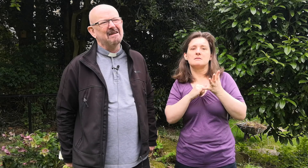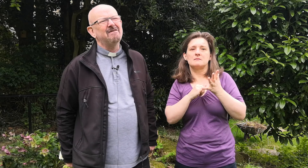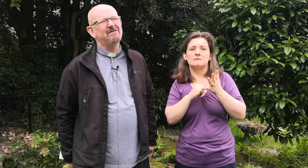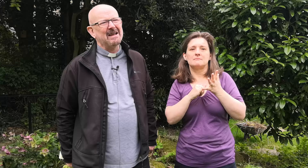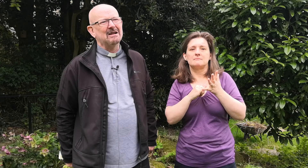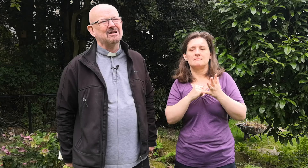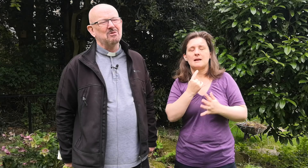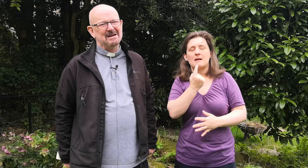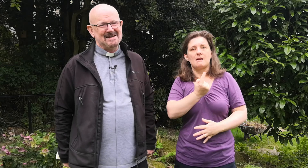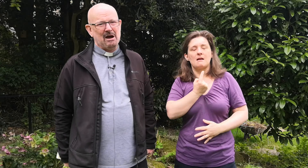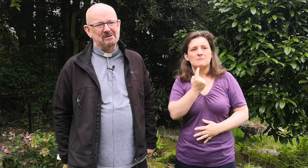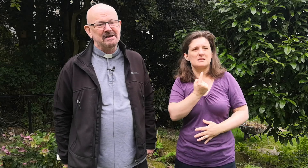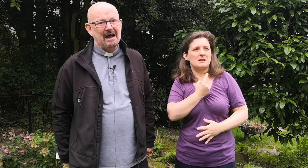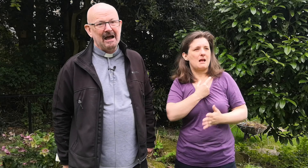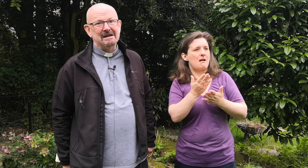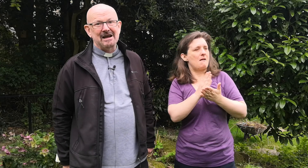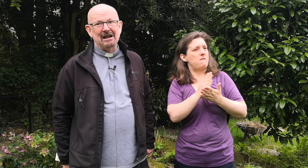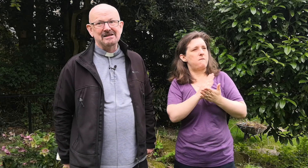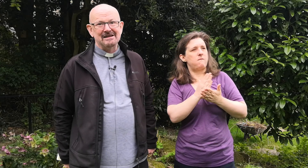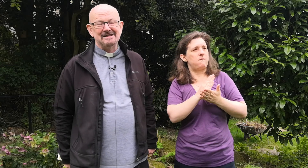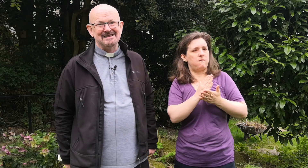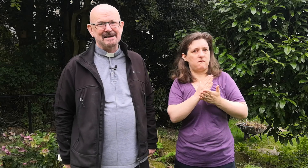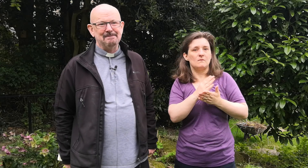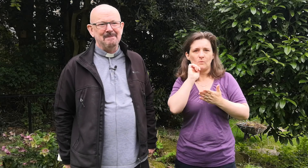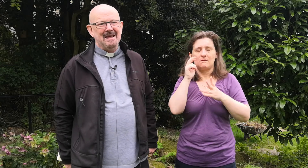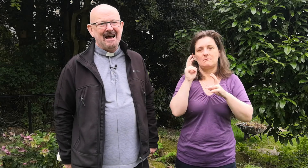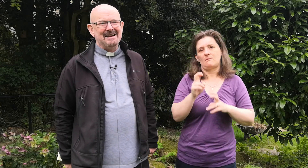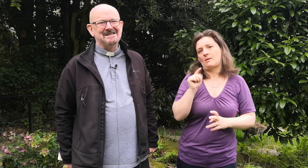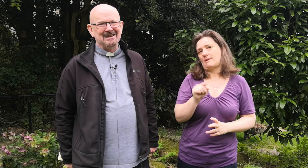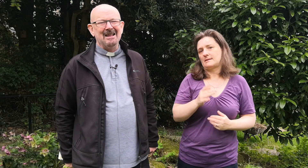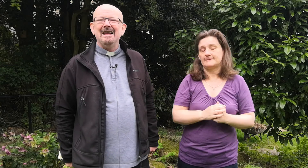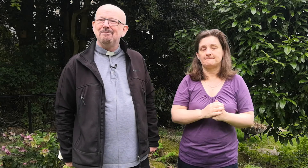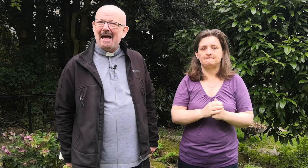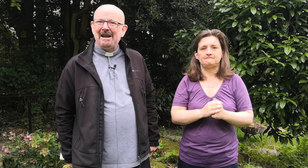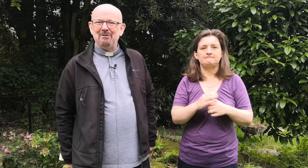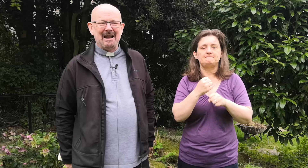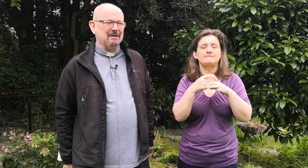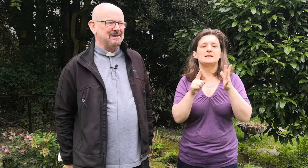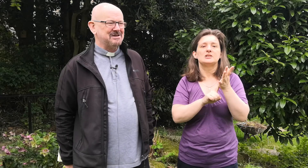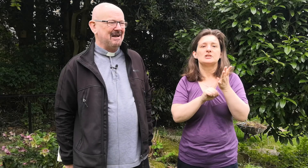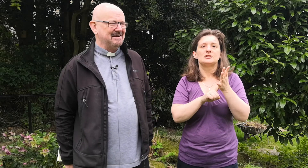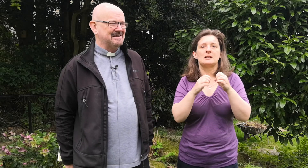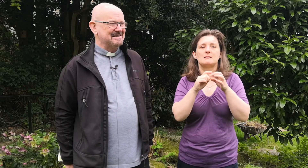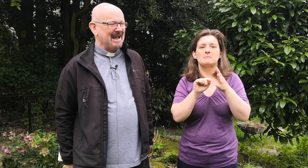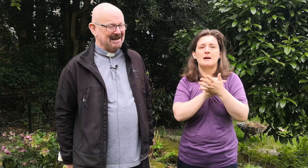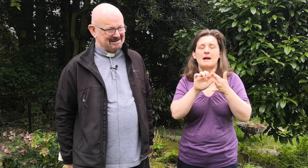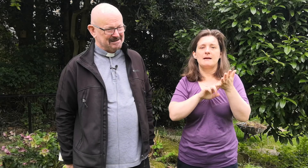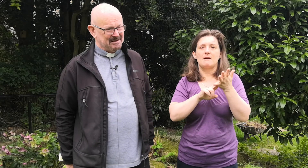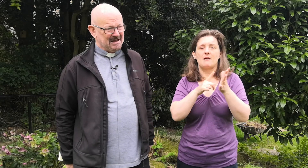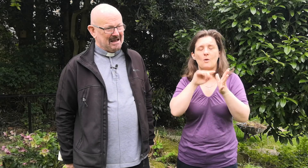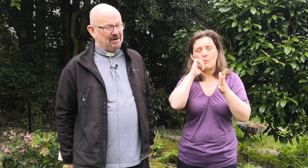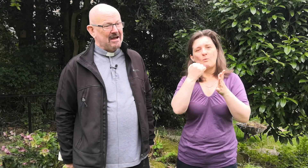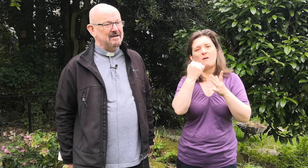himself filled with doubt and uncertainty. And Gill, Behenna will help us to